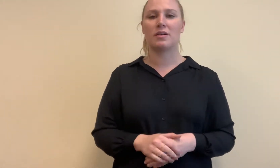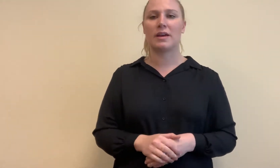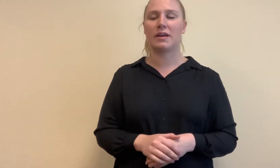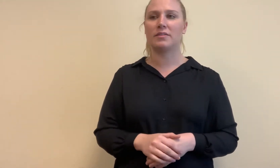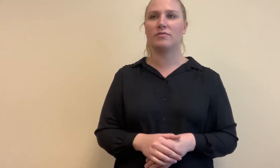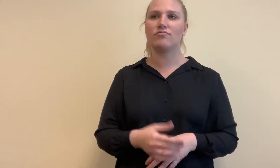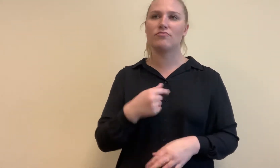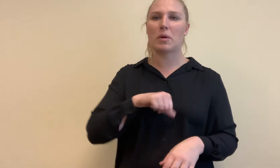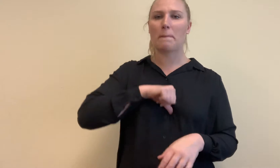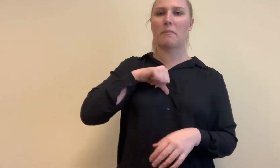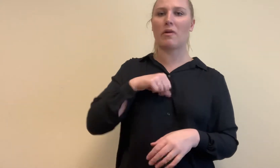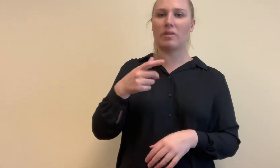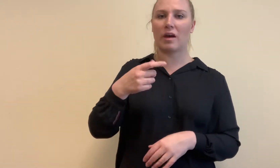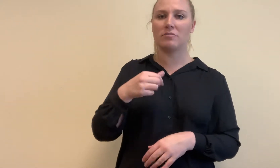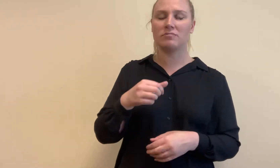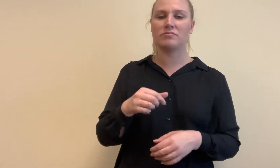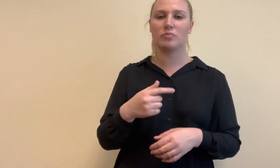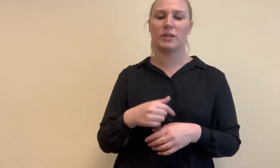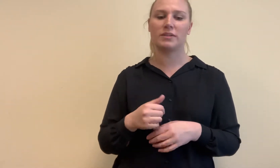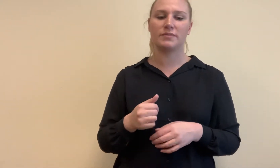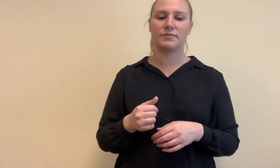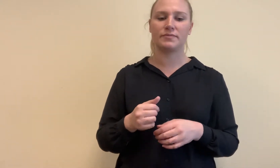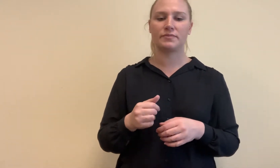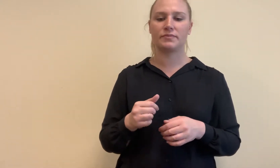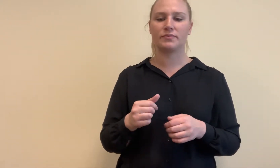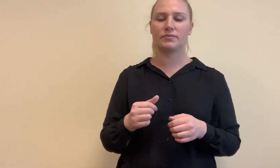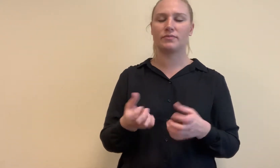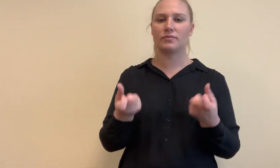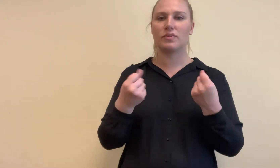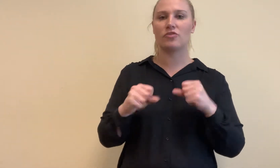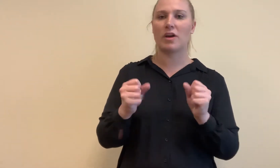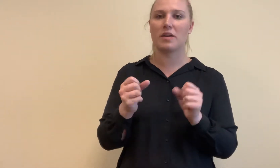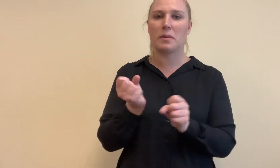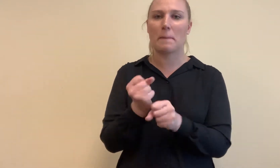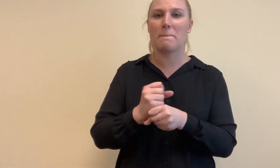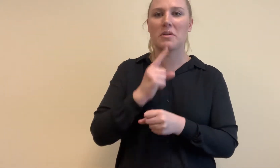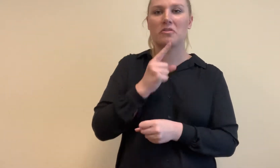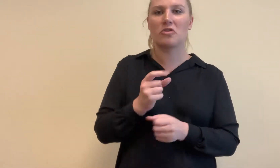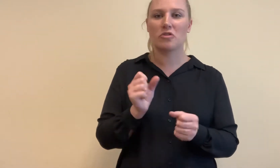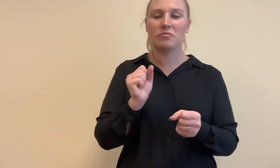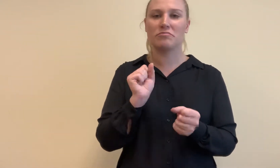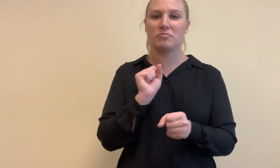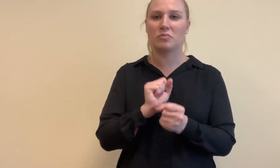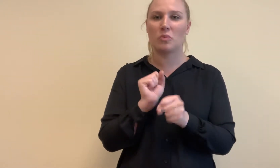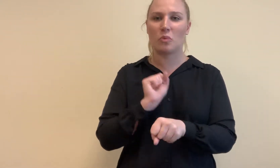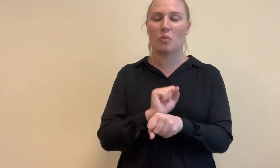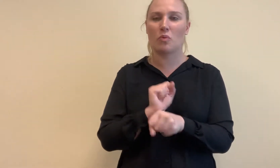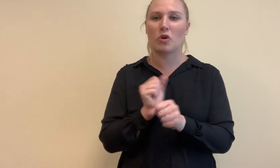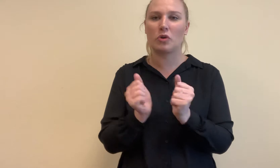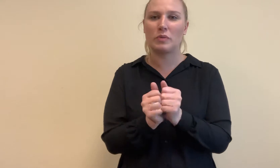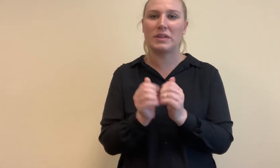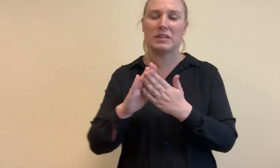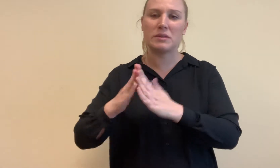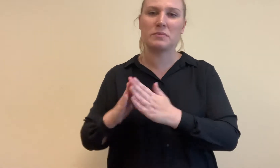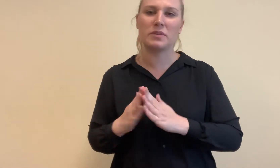community. It's about that collective impact that can happen. The other things that we're doing at Chemeketa is really trying to tap into